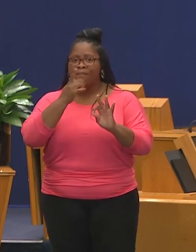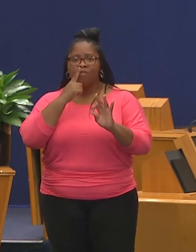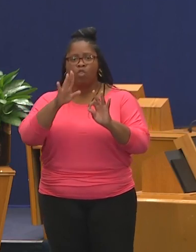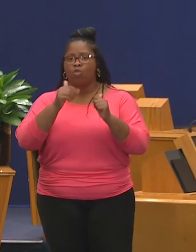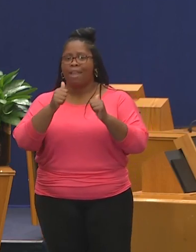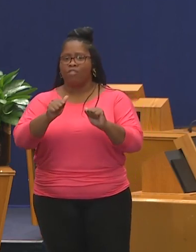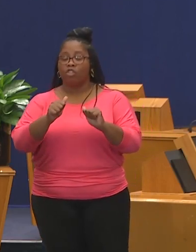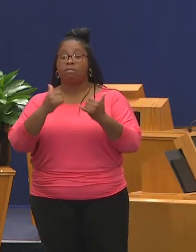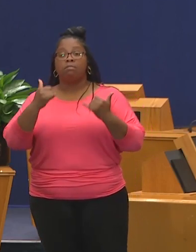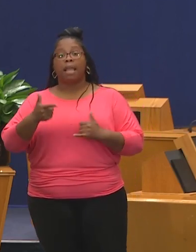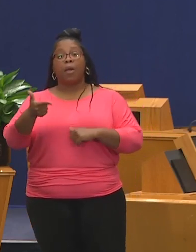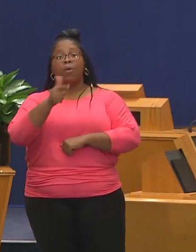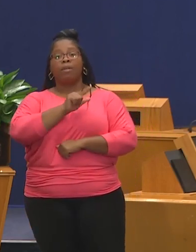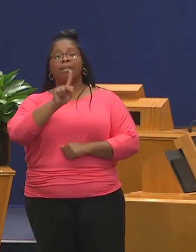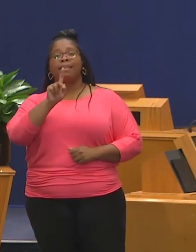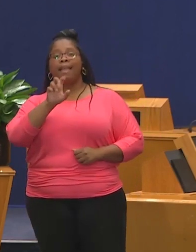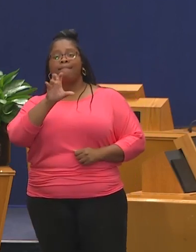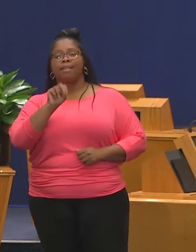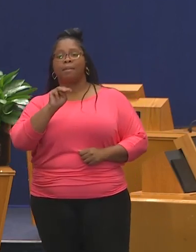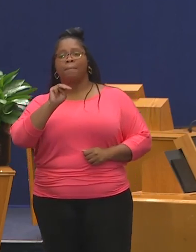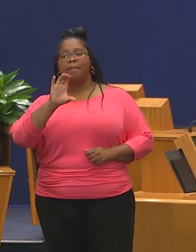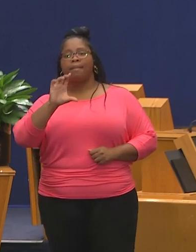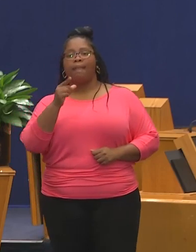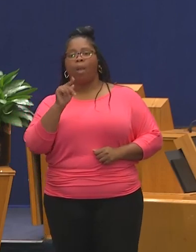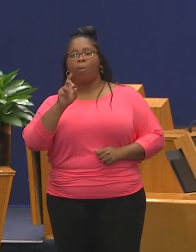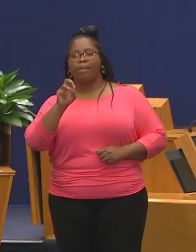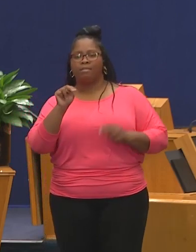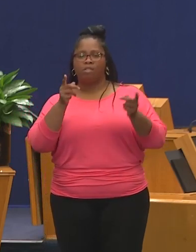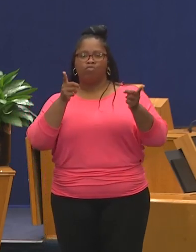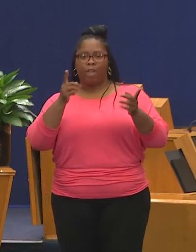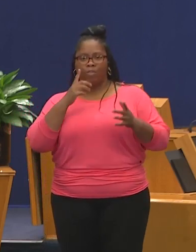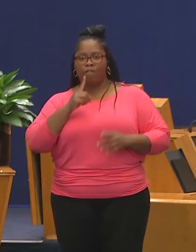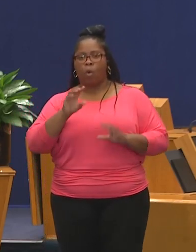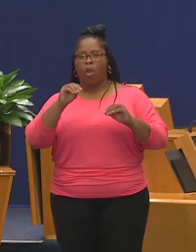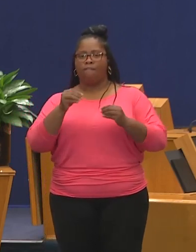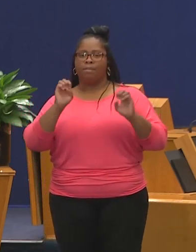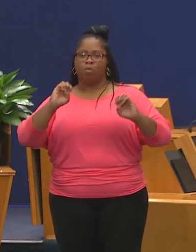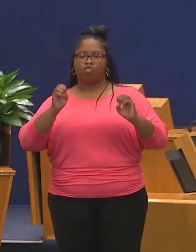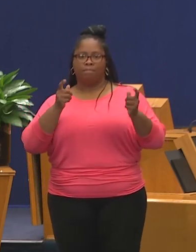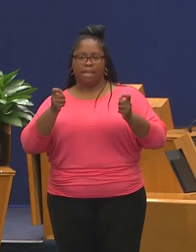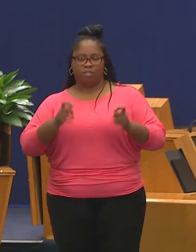With that, I'll turn it over to Kevin McGowan, the Director of the Office of Emergency Management.